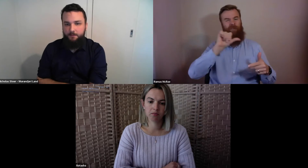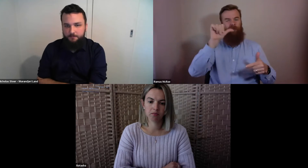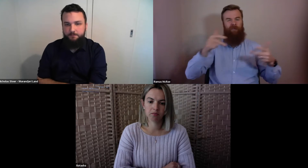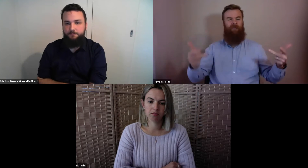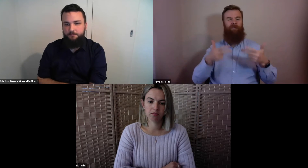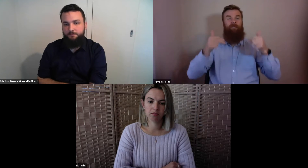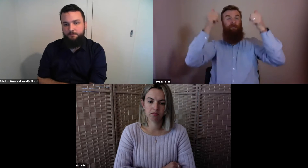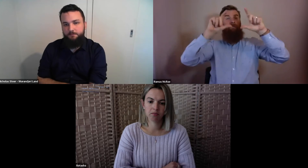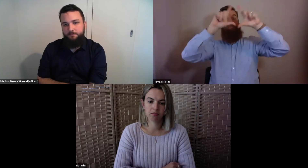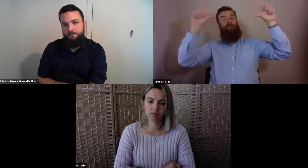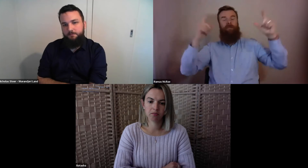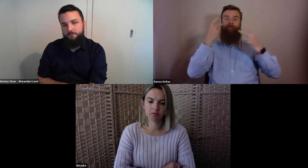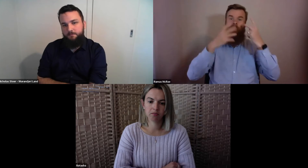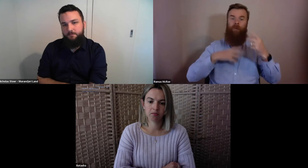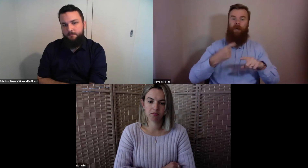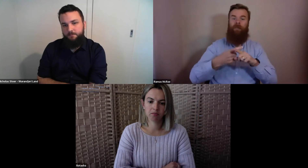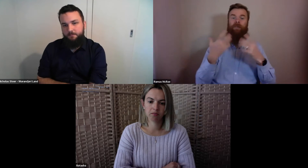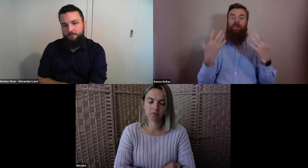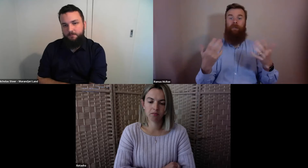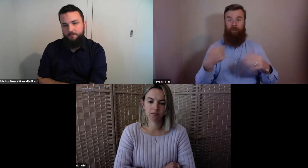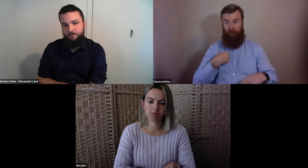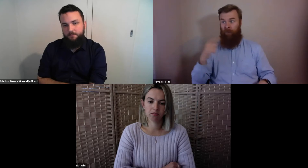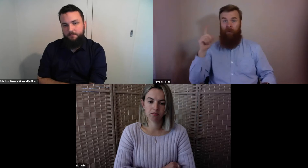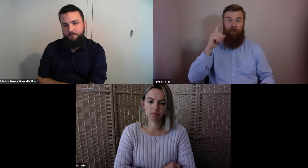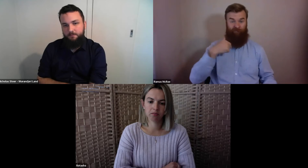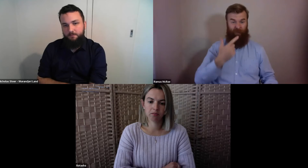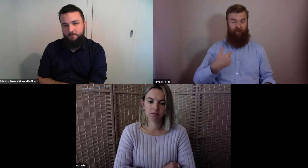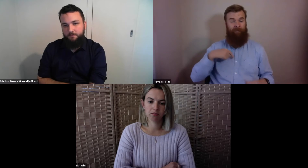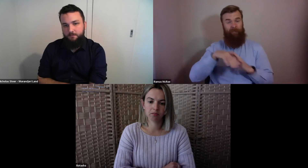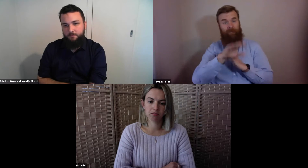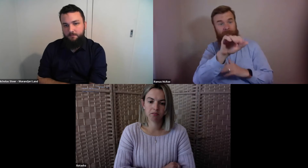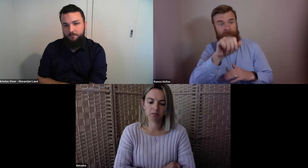And I saw an advertisement and it was in an Asian restaurant.